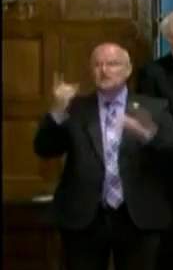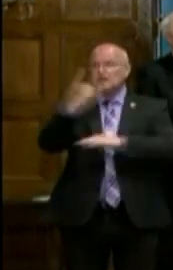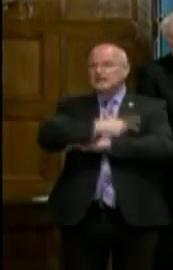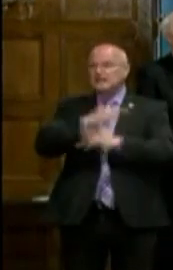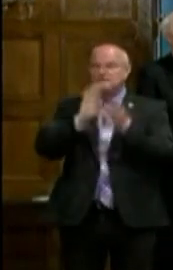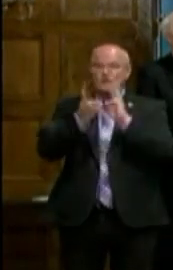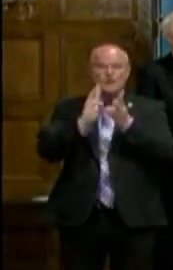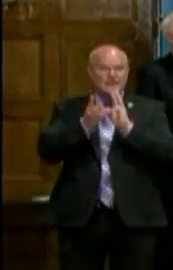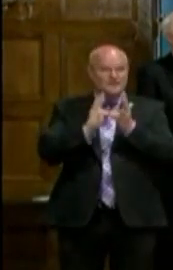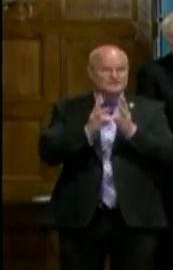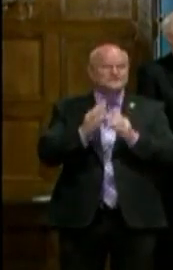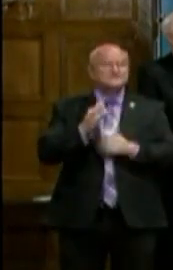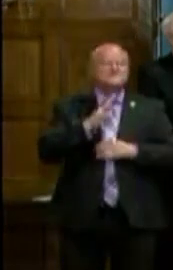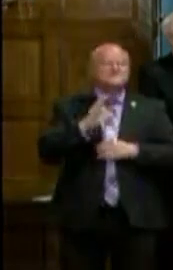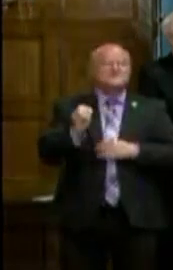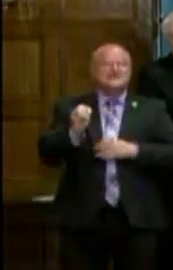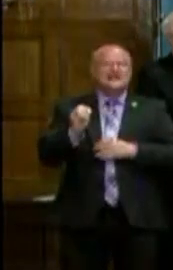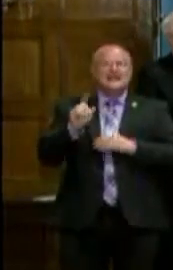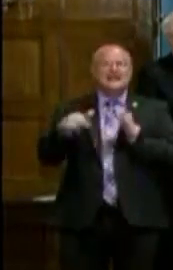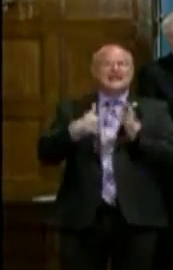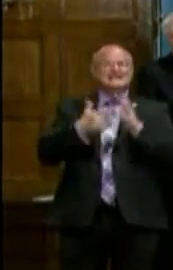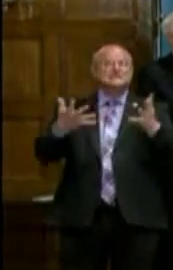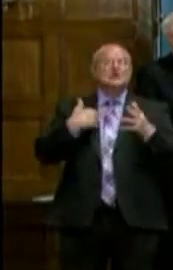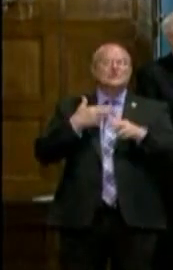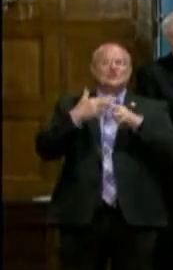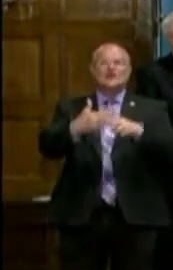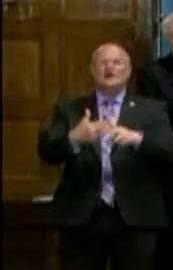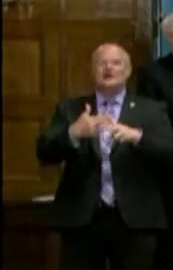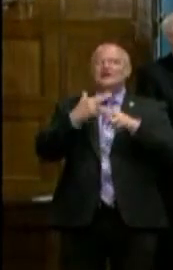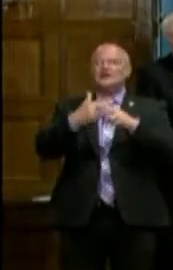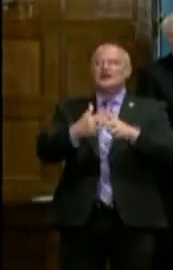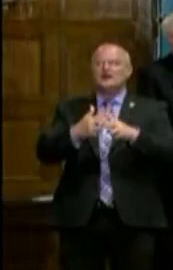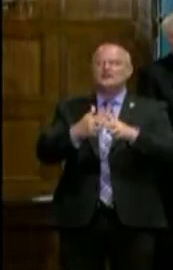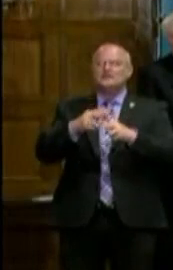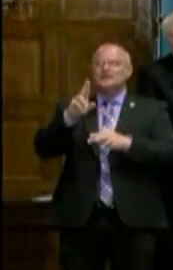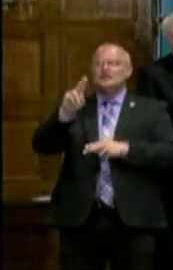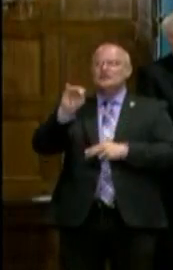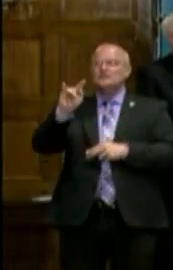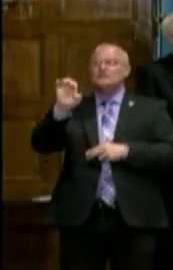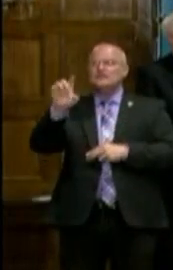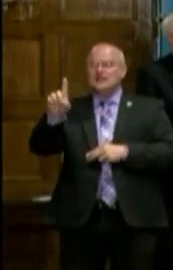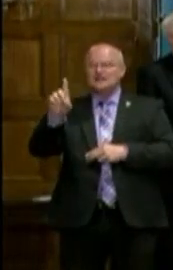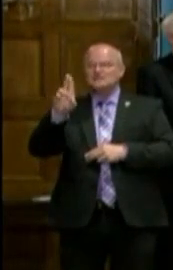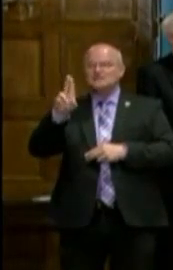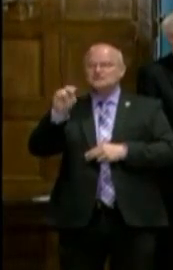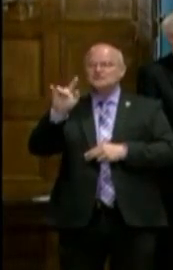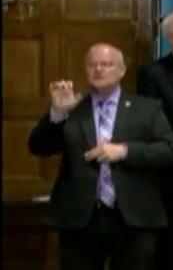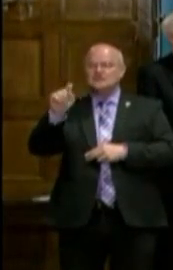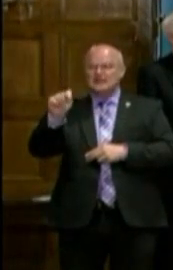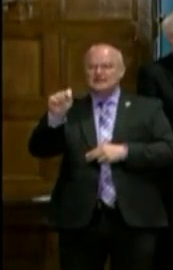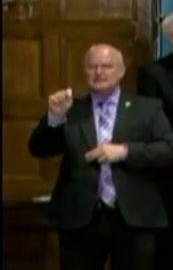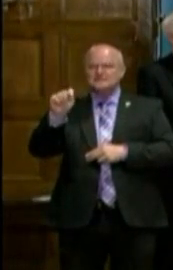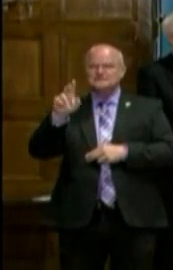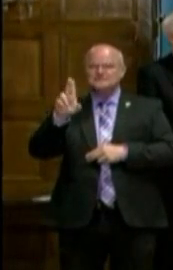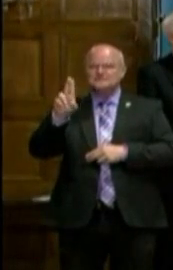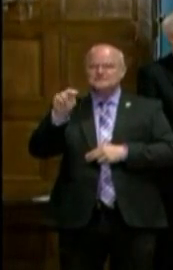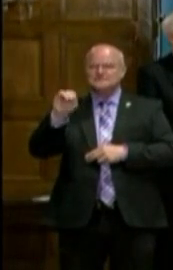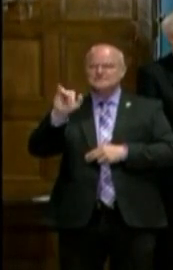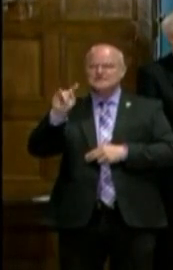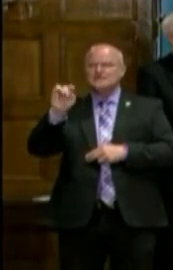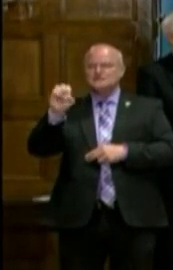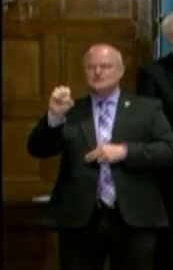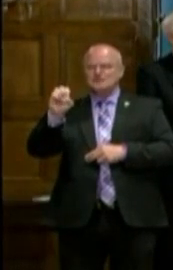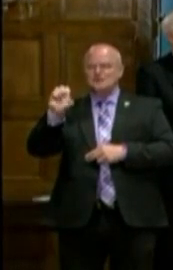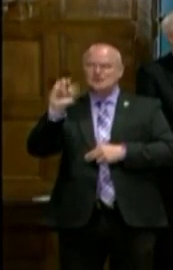for the weather. And this is what we're calling it. We're calling it the Unite Arkansas Fly Around. And it's really to bring the